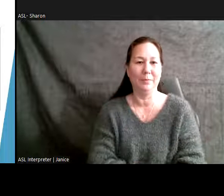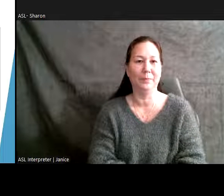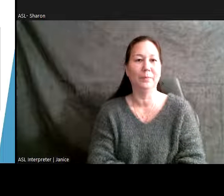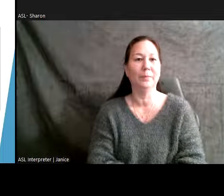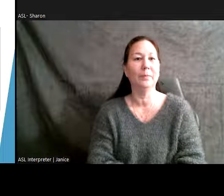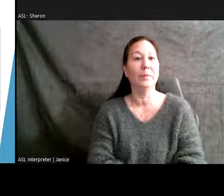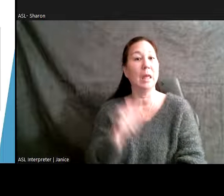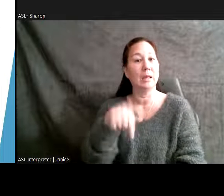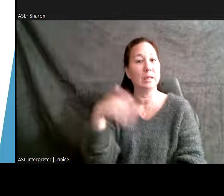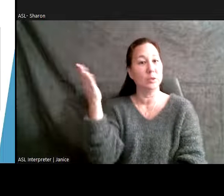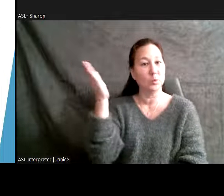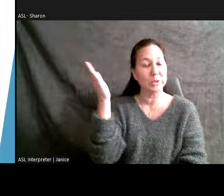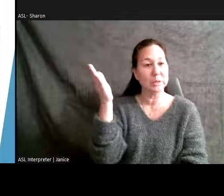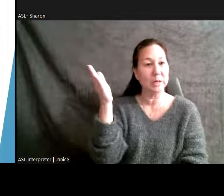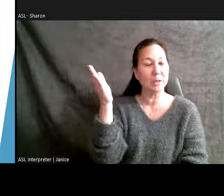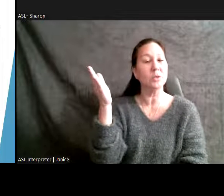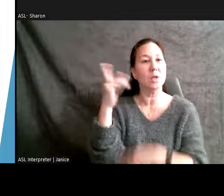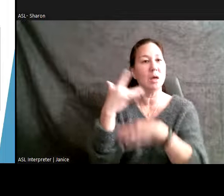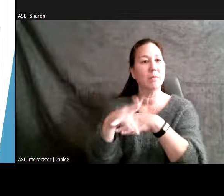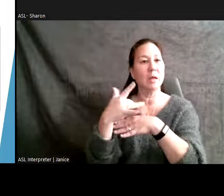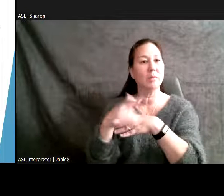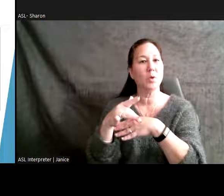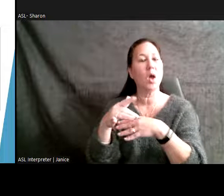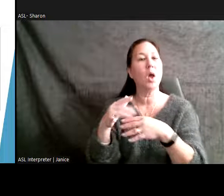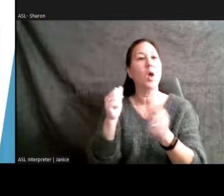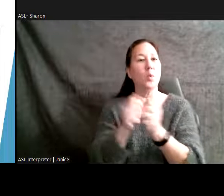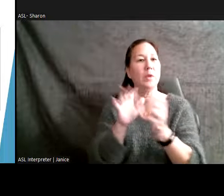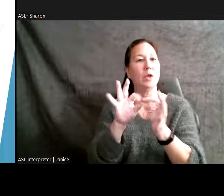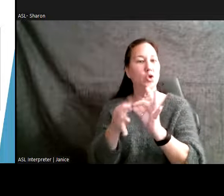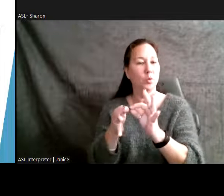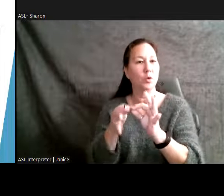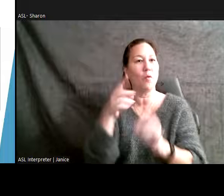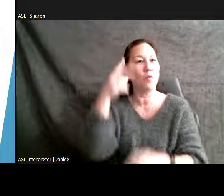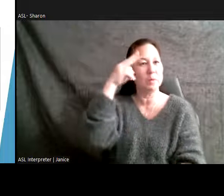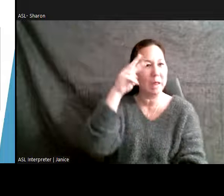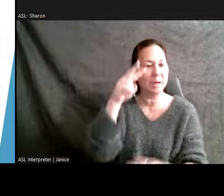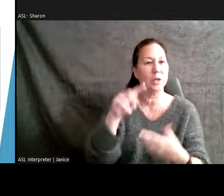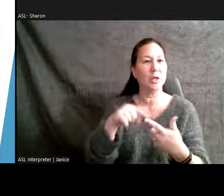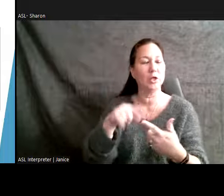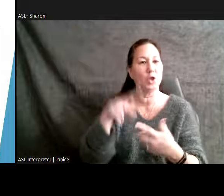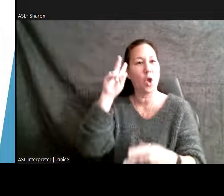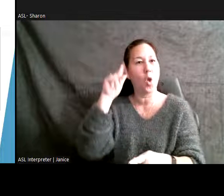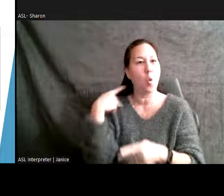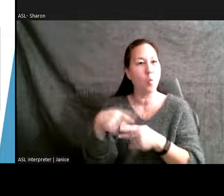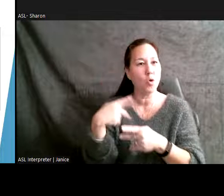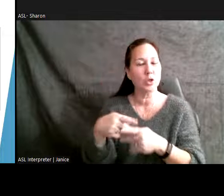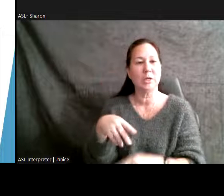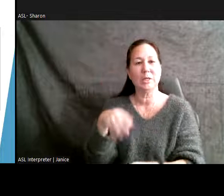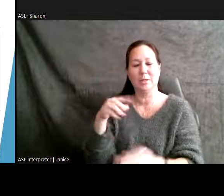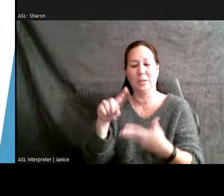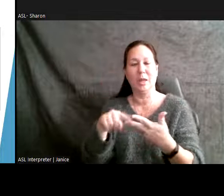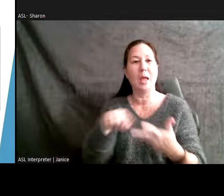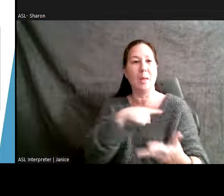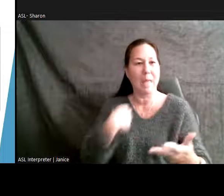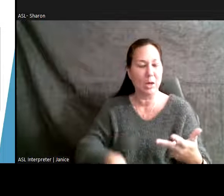This presentation is available with interpreters in Spanish, Portuguese, Mandarin, Haitian